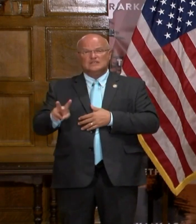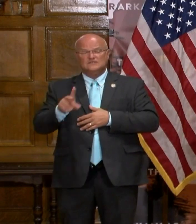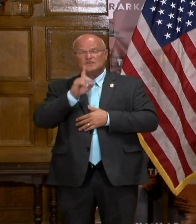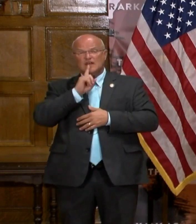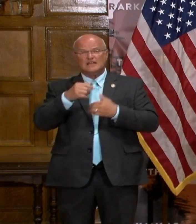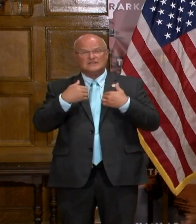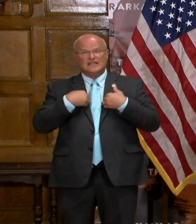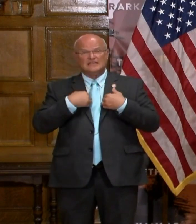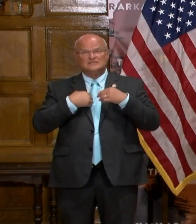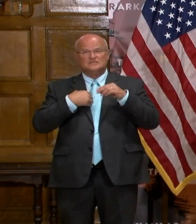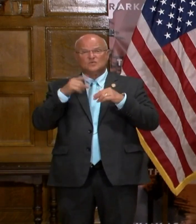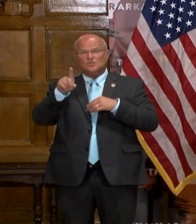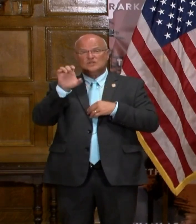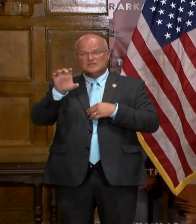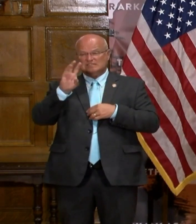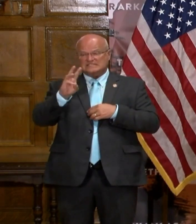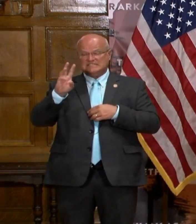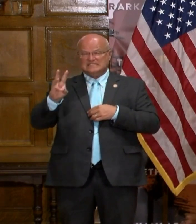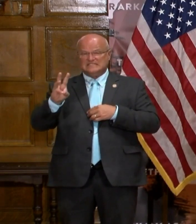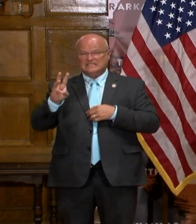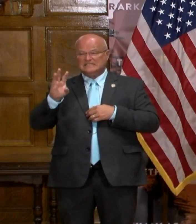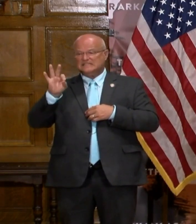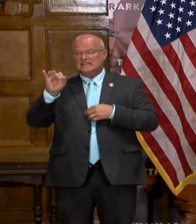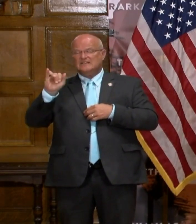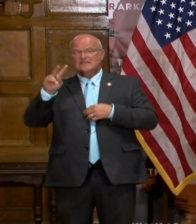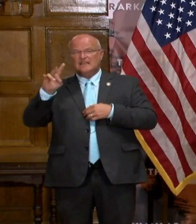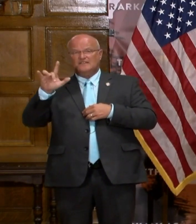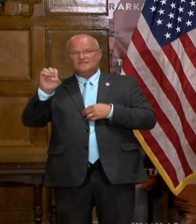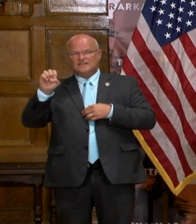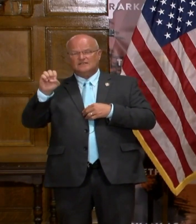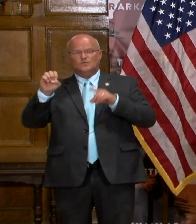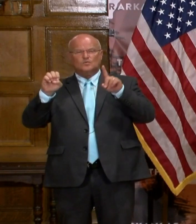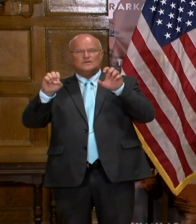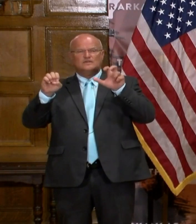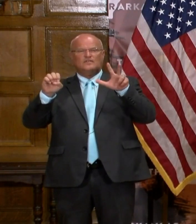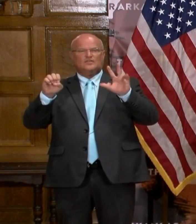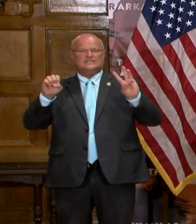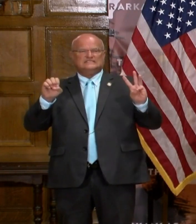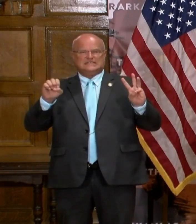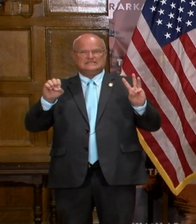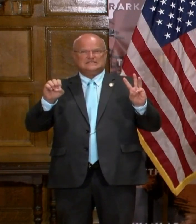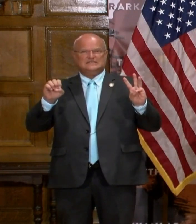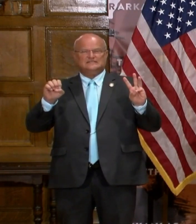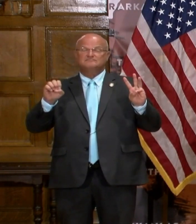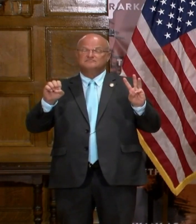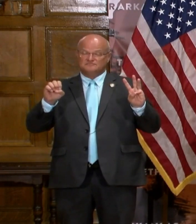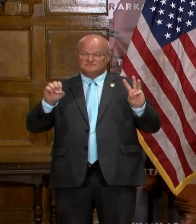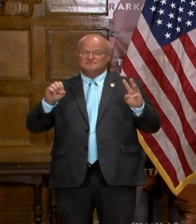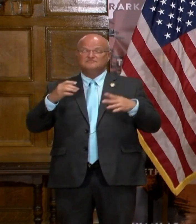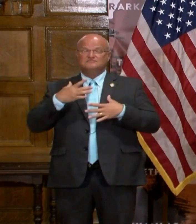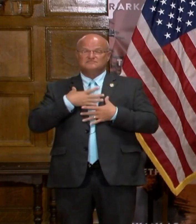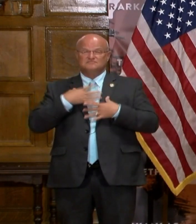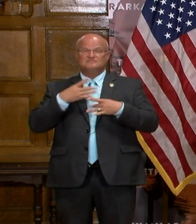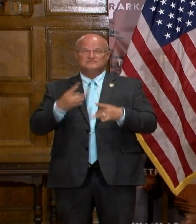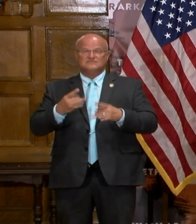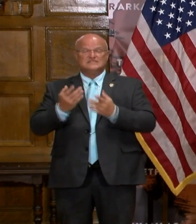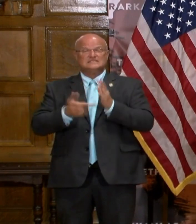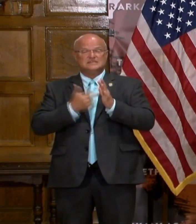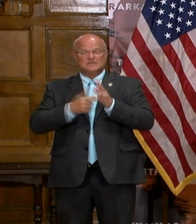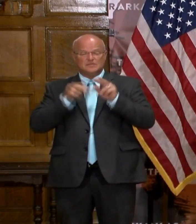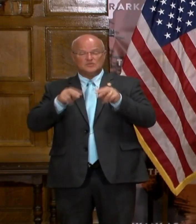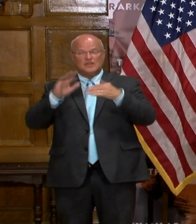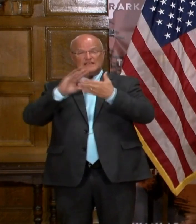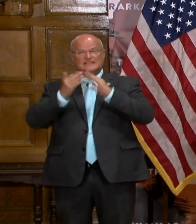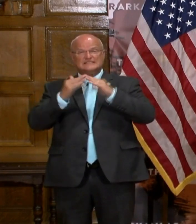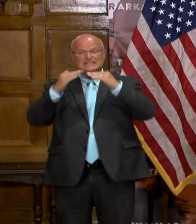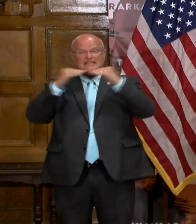Russellville actually has 166 cases and Fayetteville has 136 cases. So it's sometimes you look at the